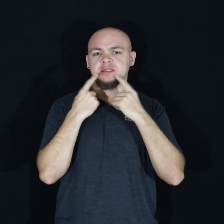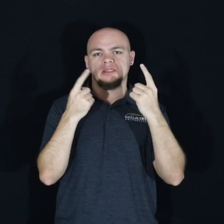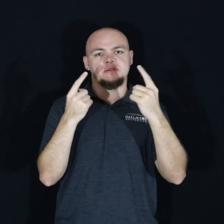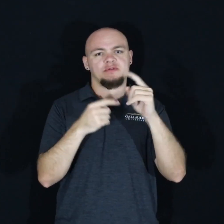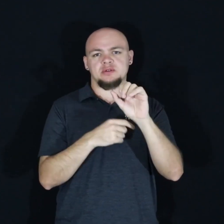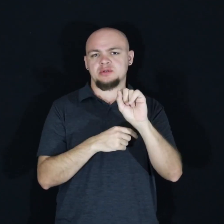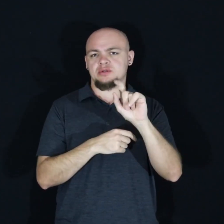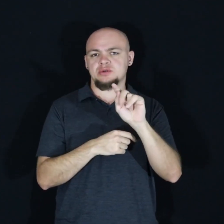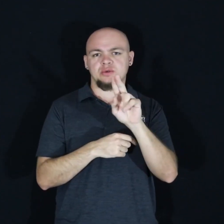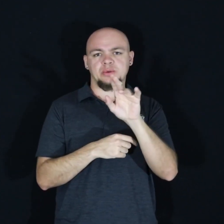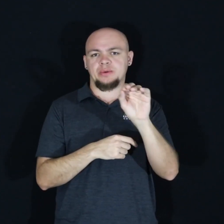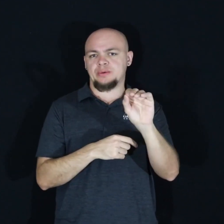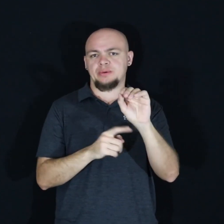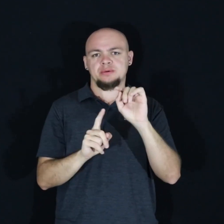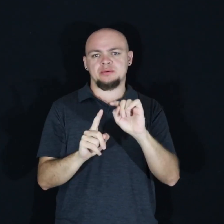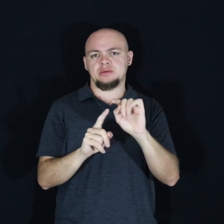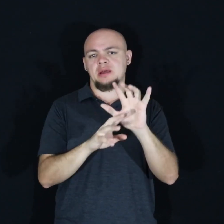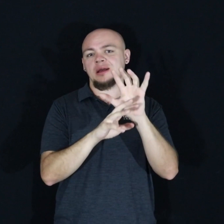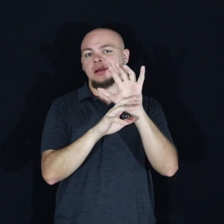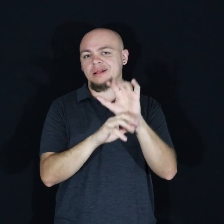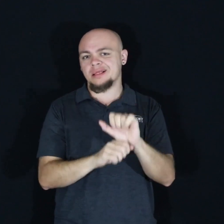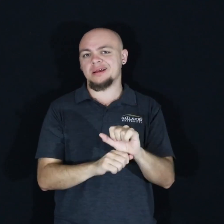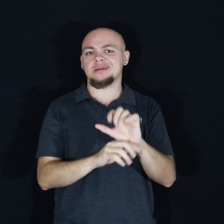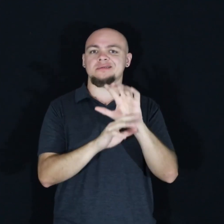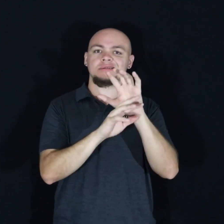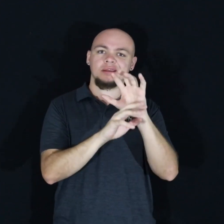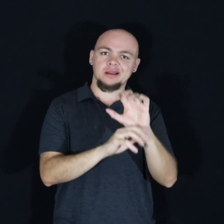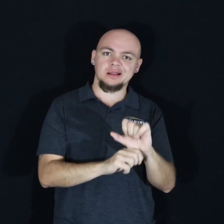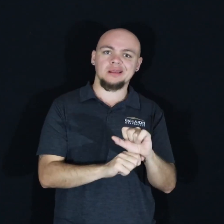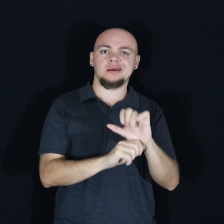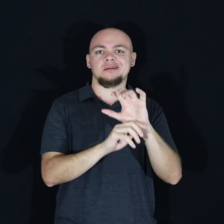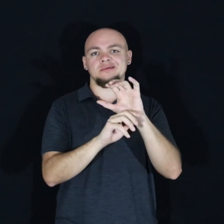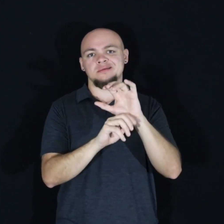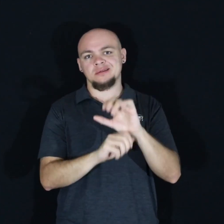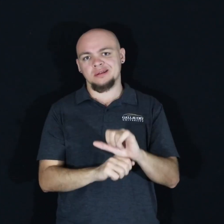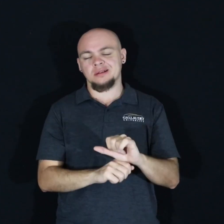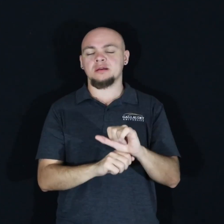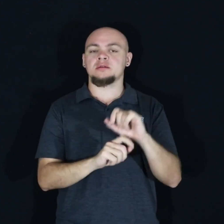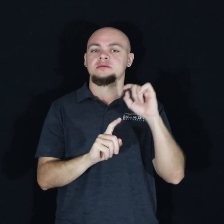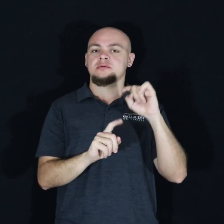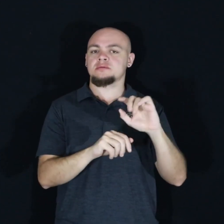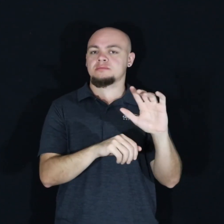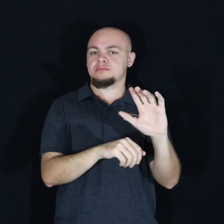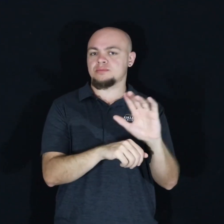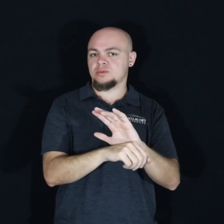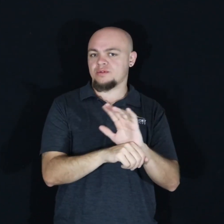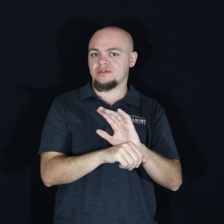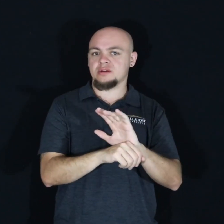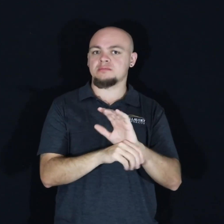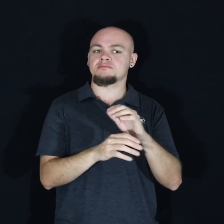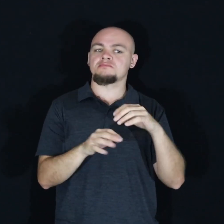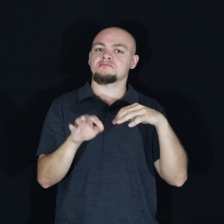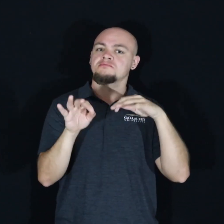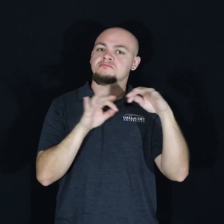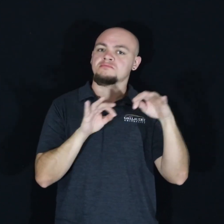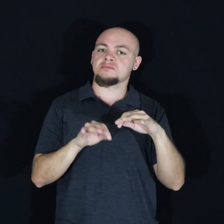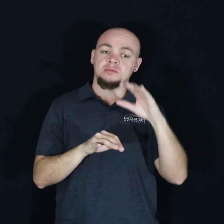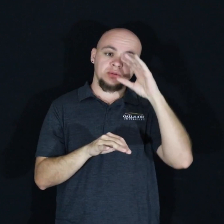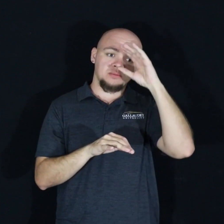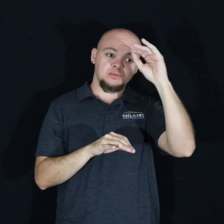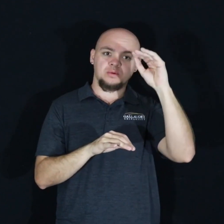continues to crank out classic after classic, every single one of them about the journey of a